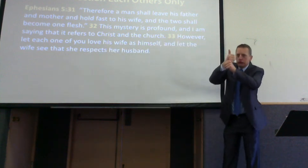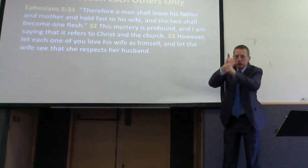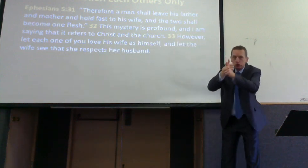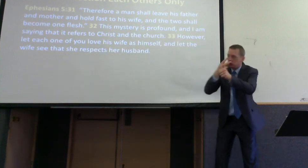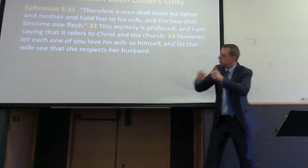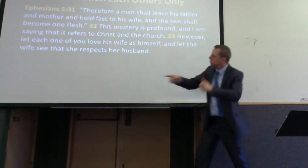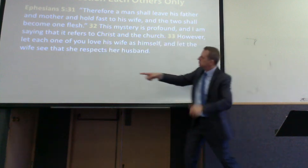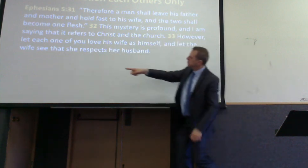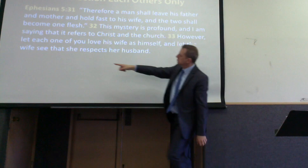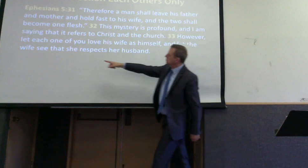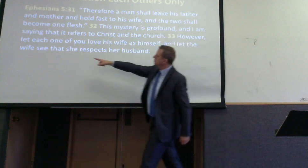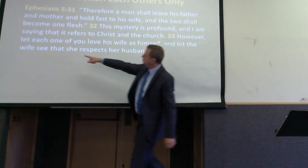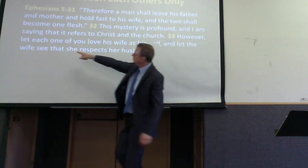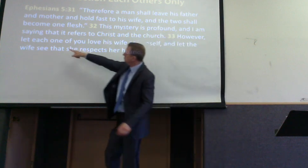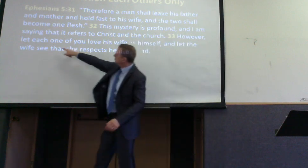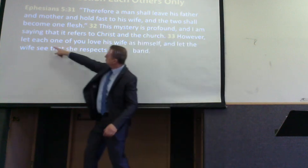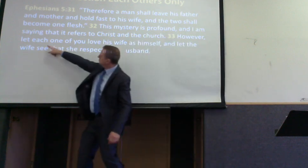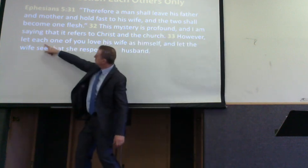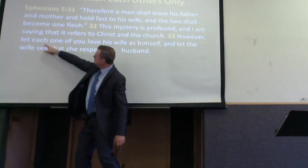that each one of you,